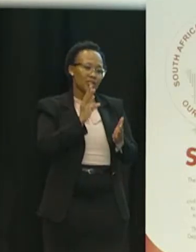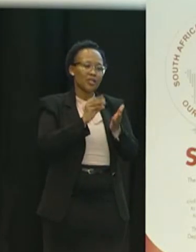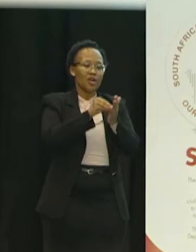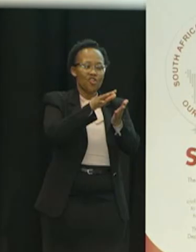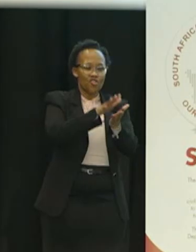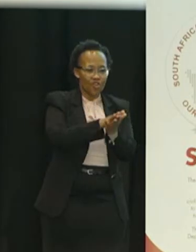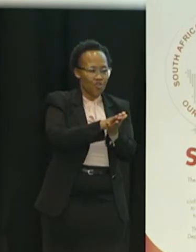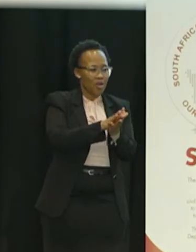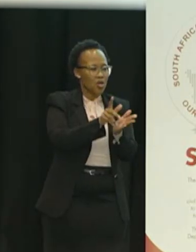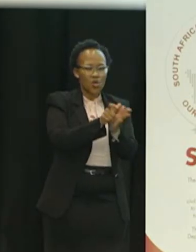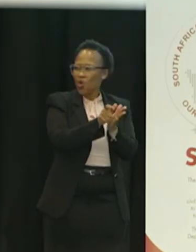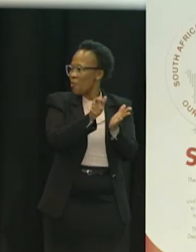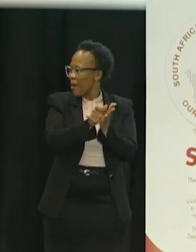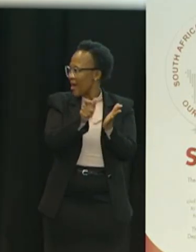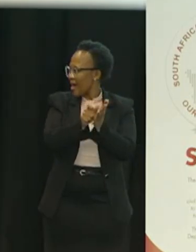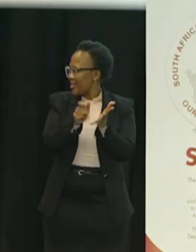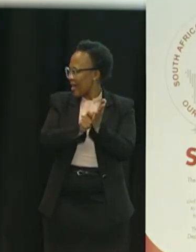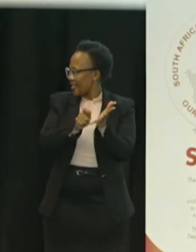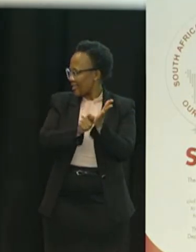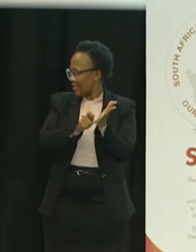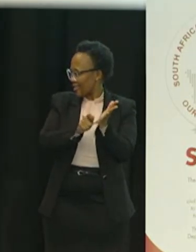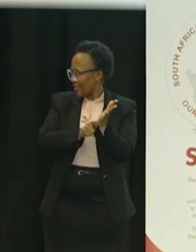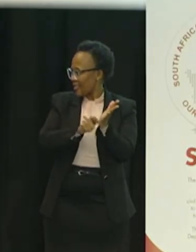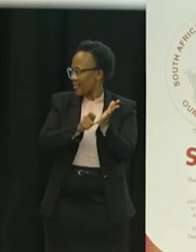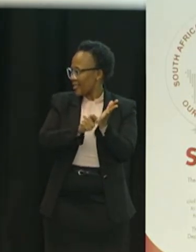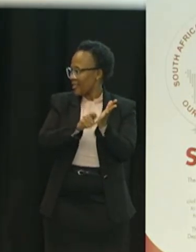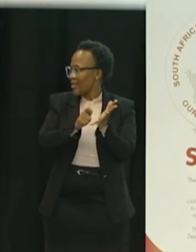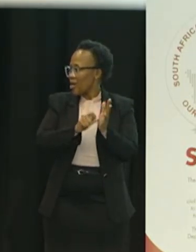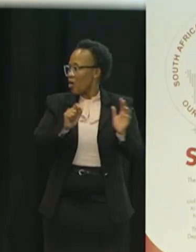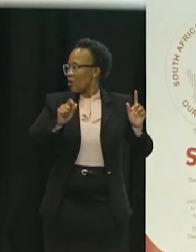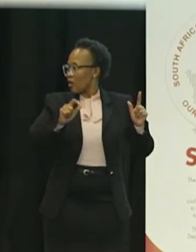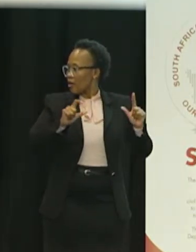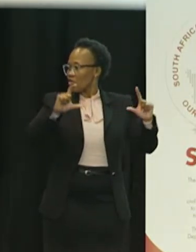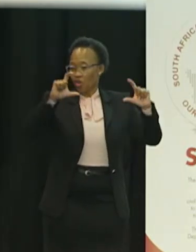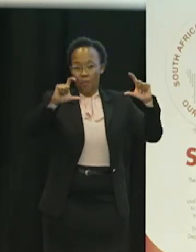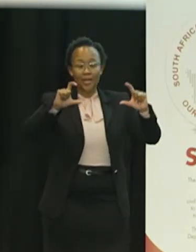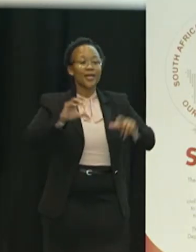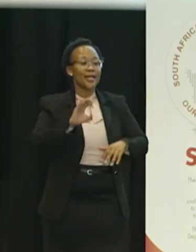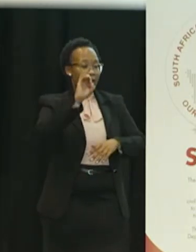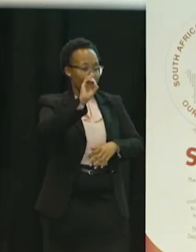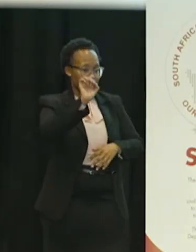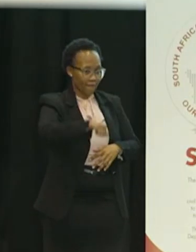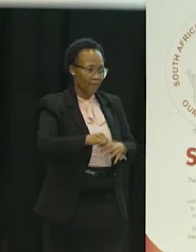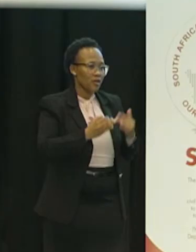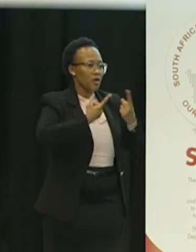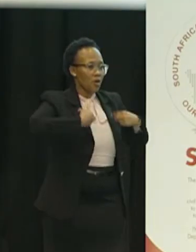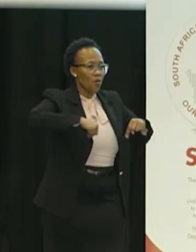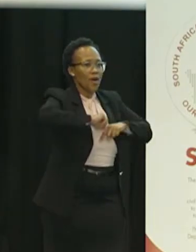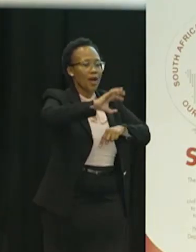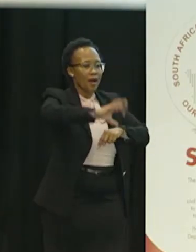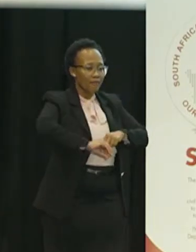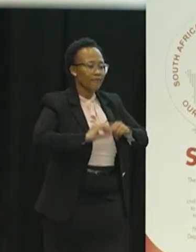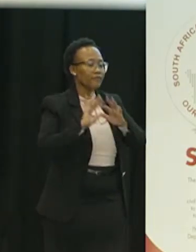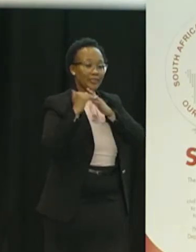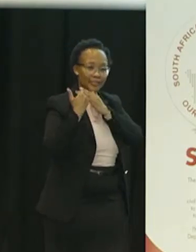last objective of the summit. It's about empowering voices. This is a safe space. This is our space. And